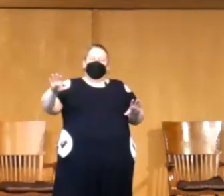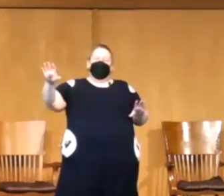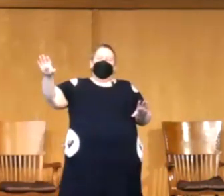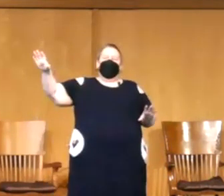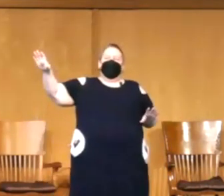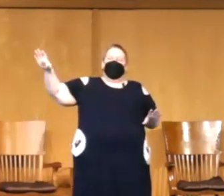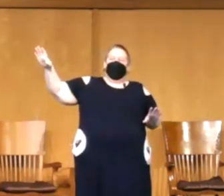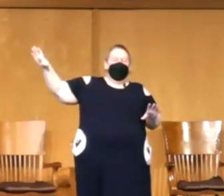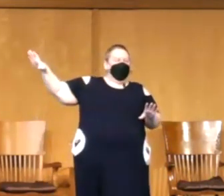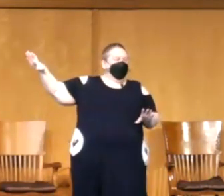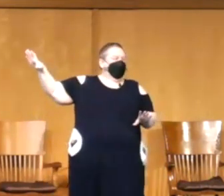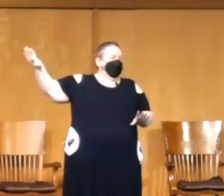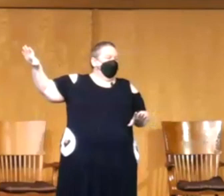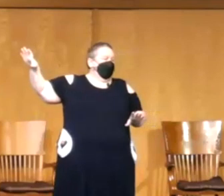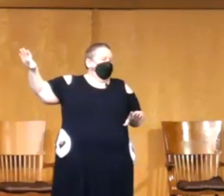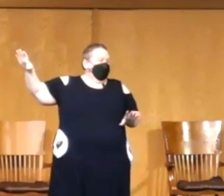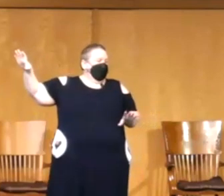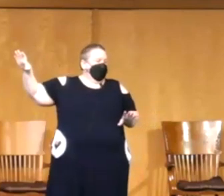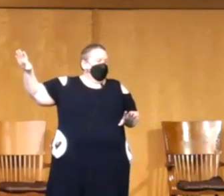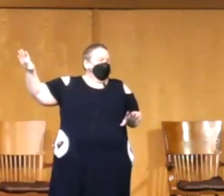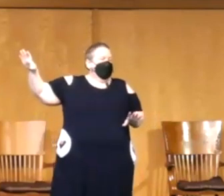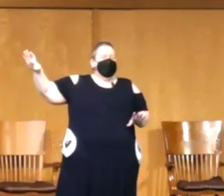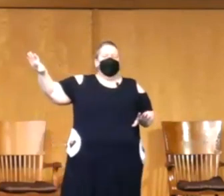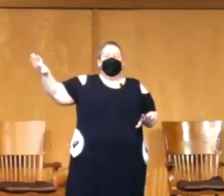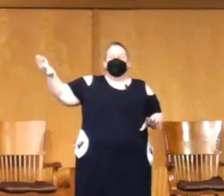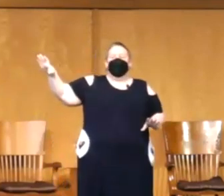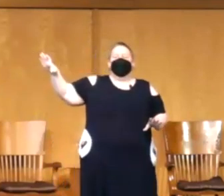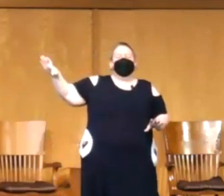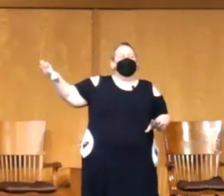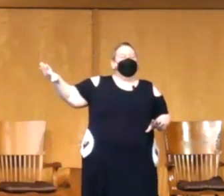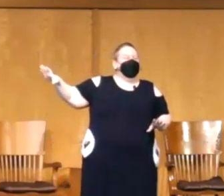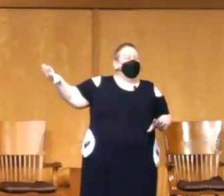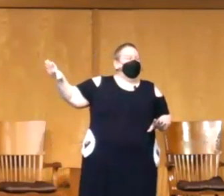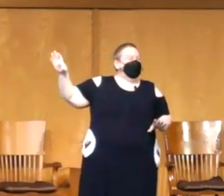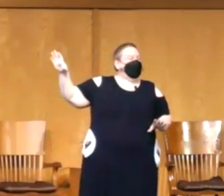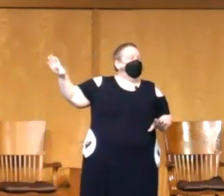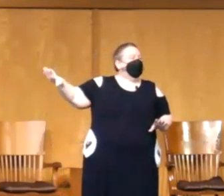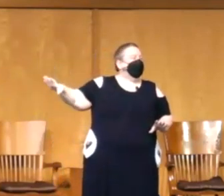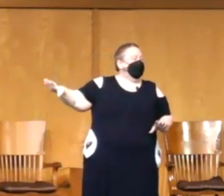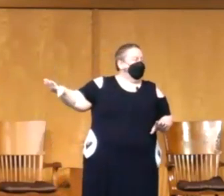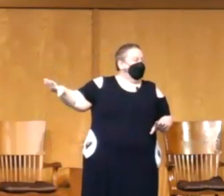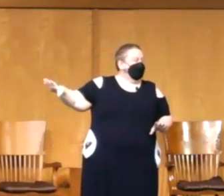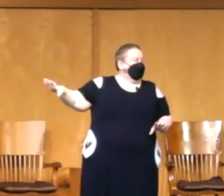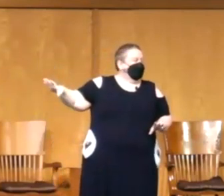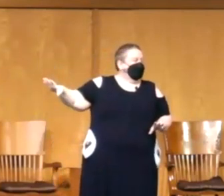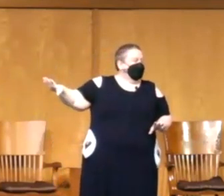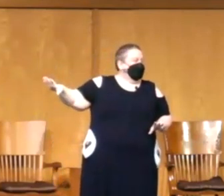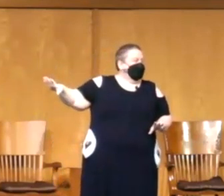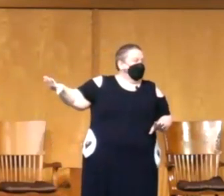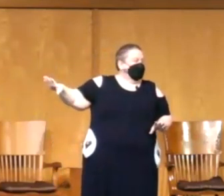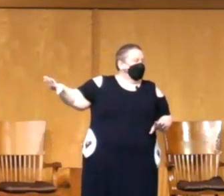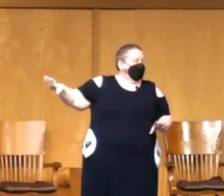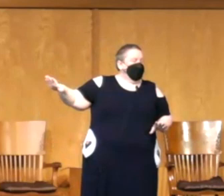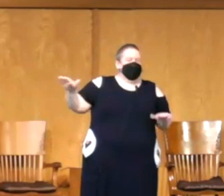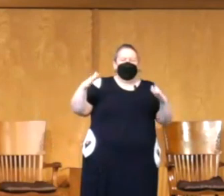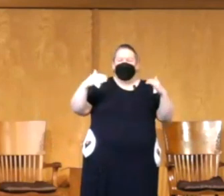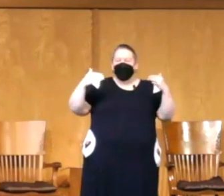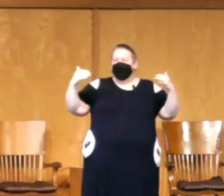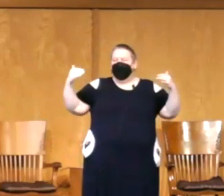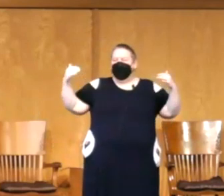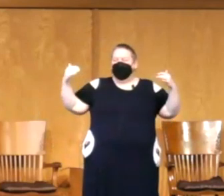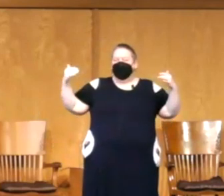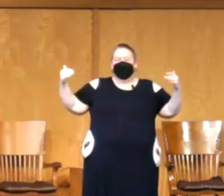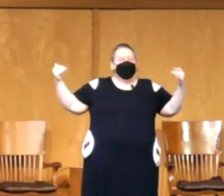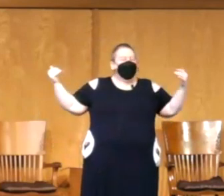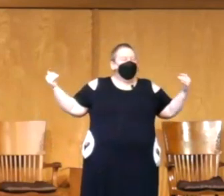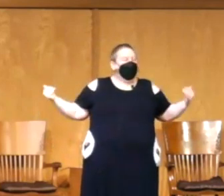Like being out camping on a cool, still evening, and the